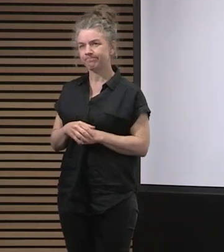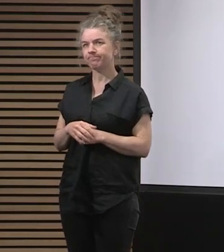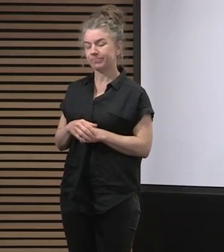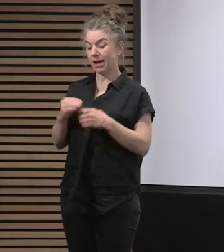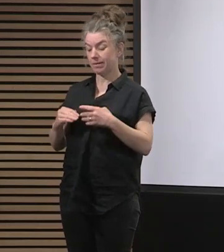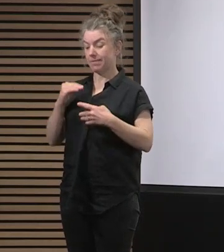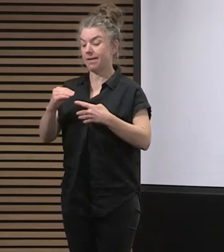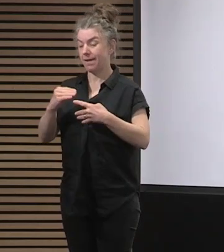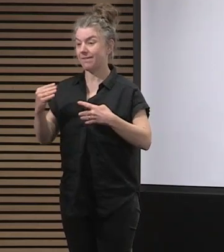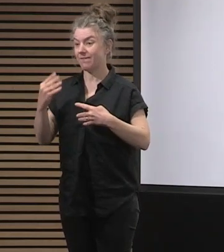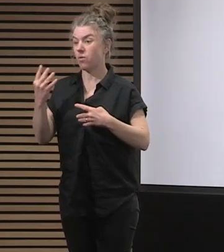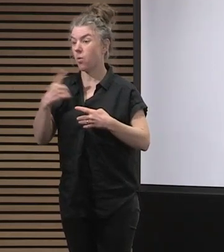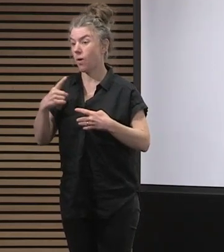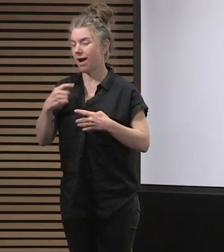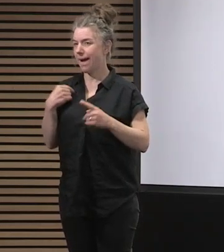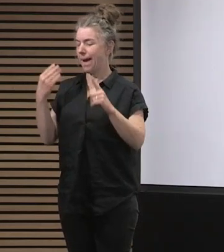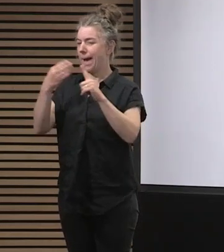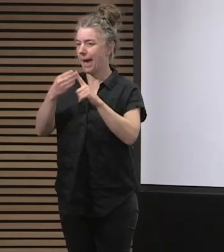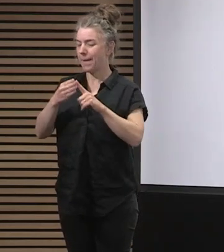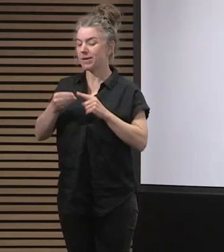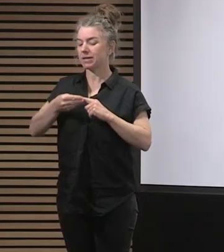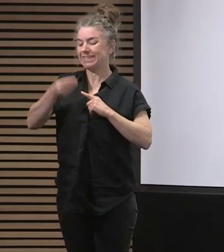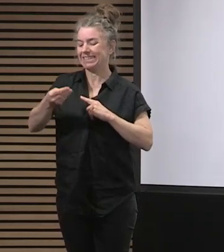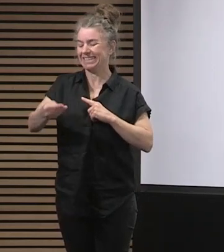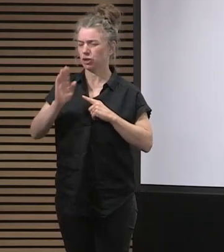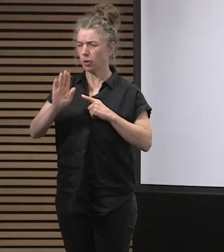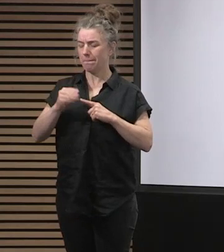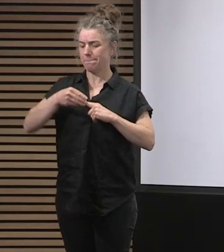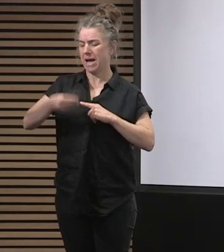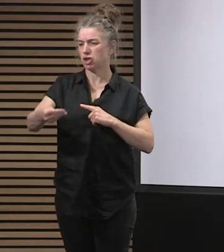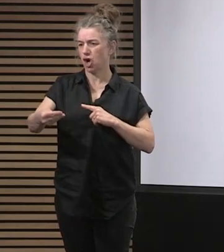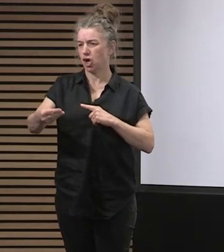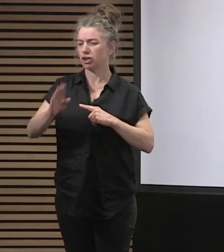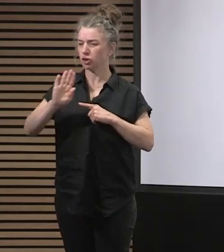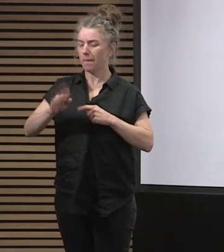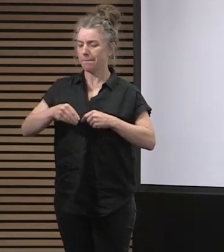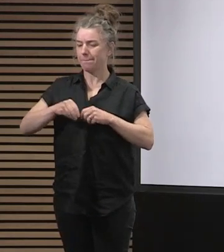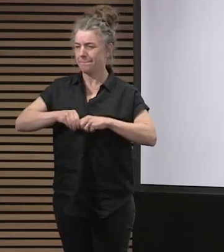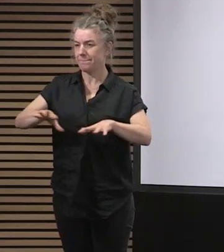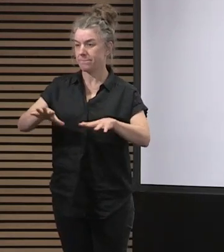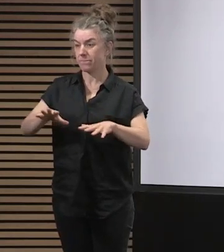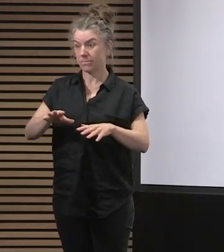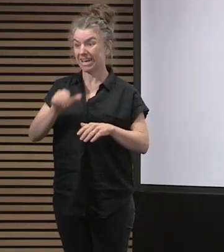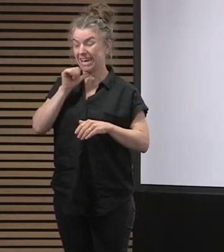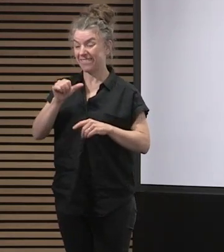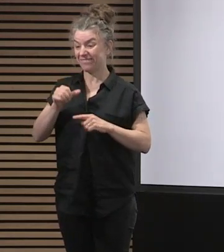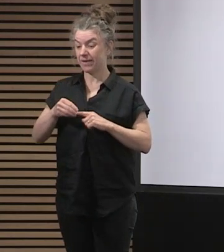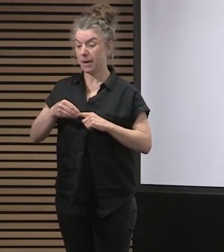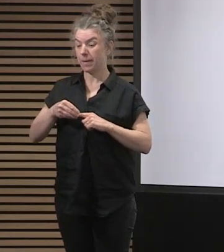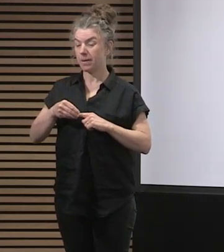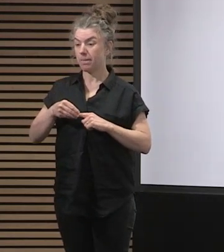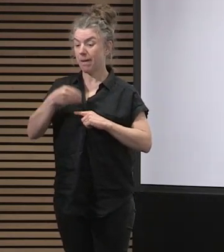alert level 4 is our aim is to break the chain of transmission. So yes, ideally we want to break it, and if we stay in